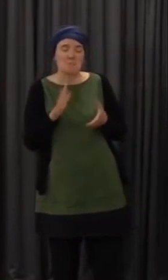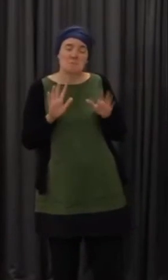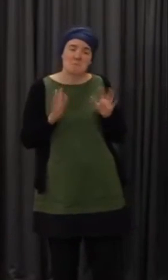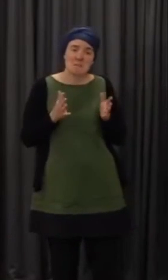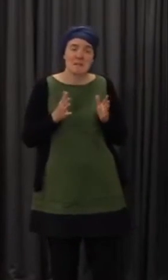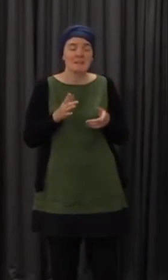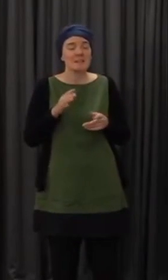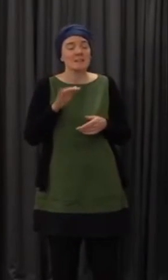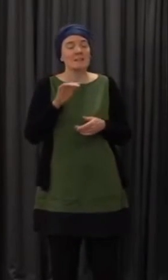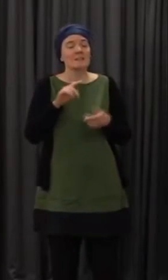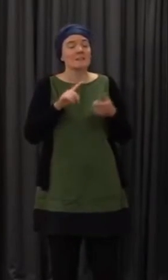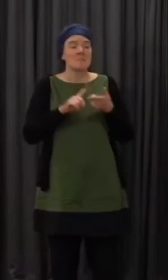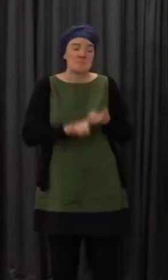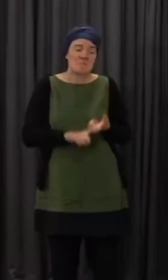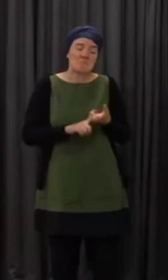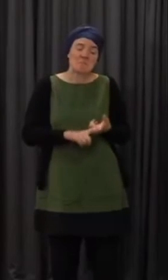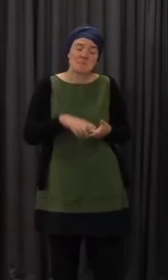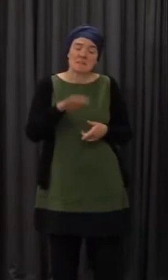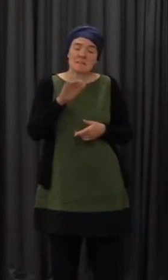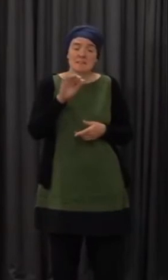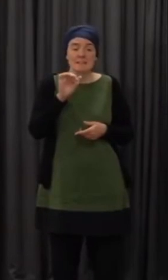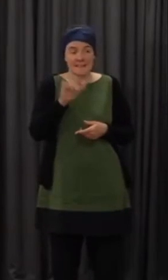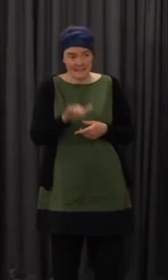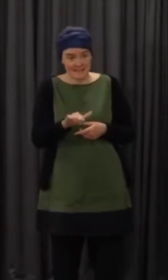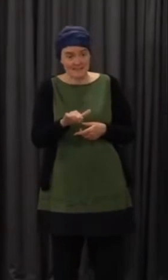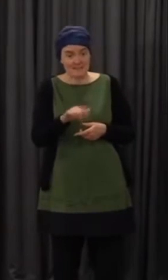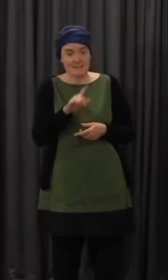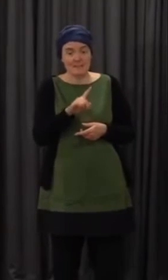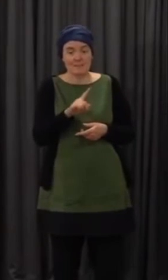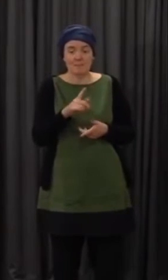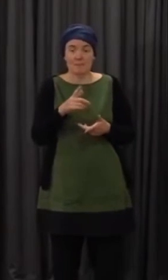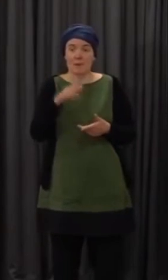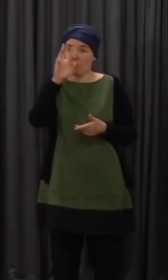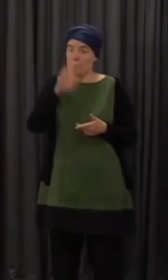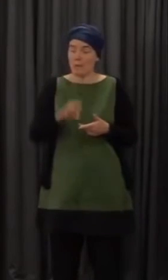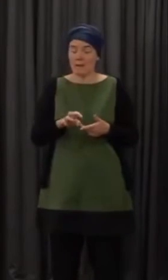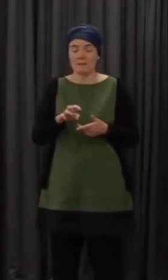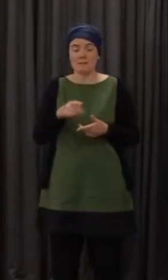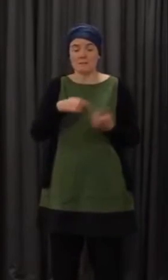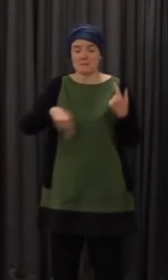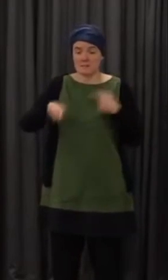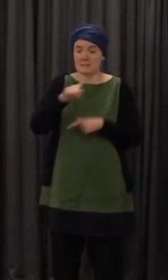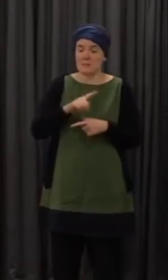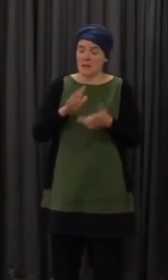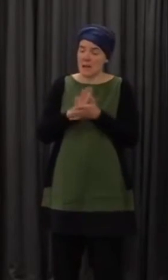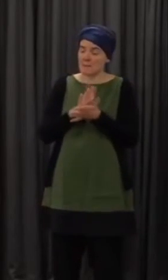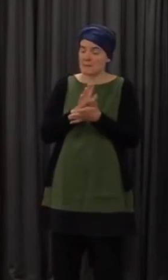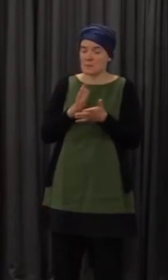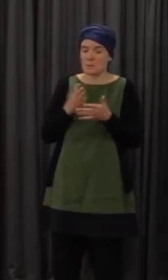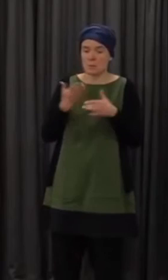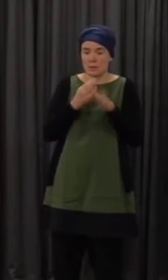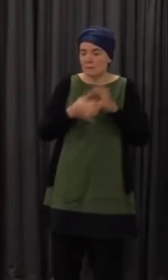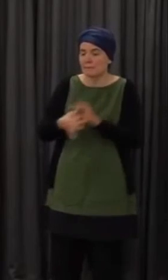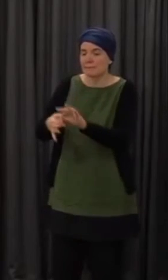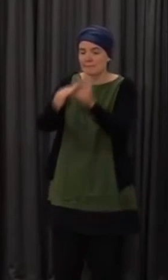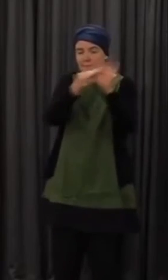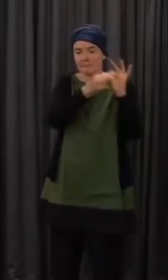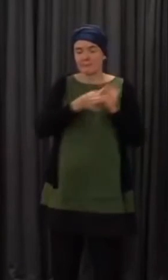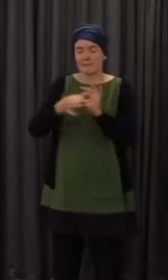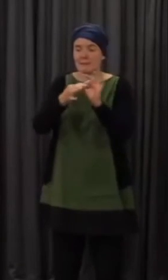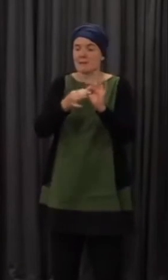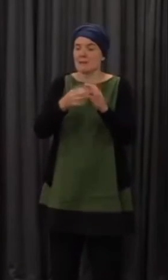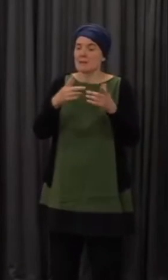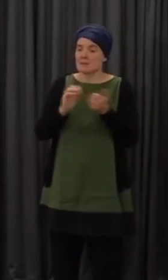people in Wales have always demonstrated a willingness to act collectively, to do things in our own lives that have a benefit